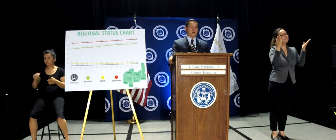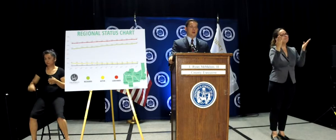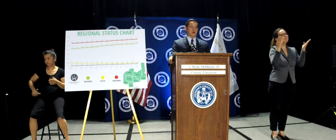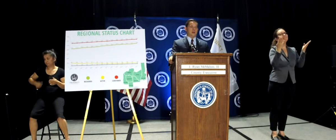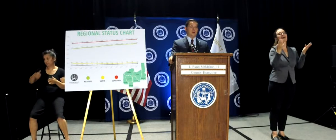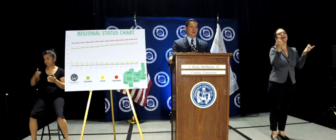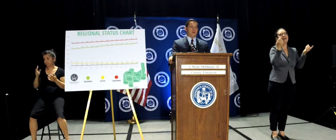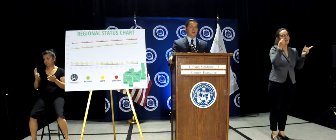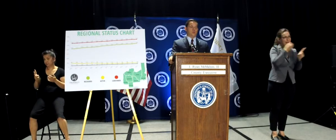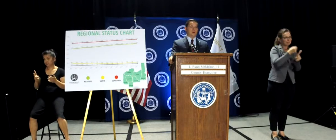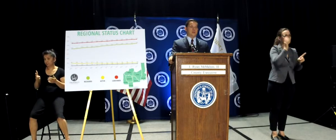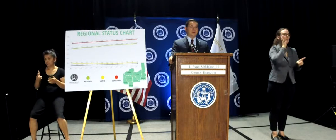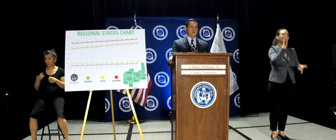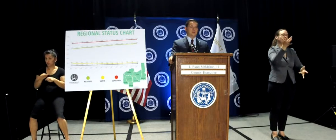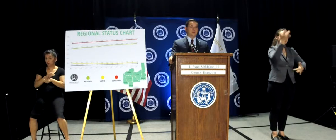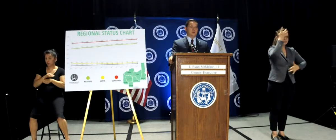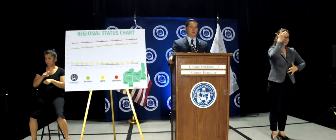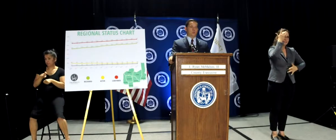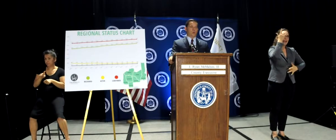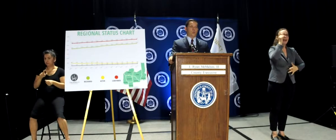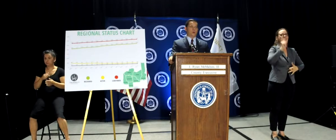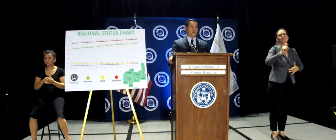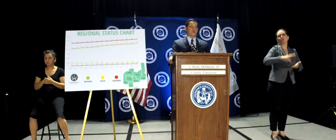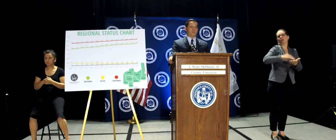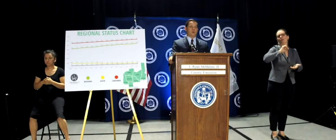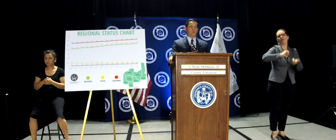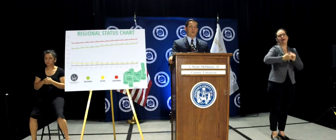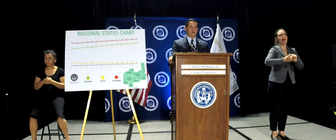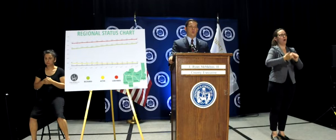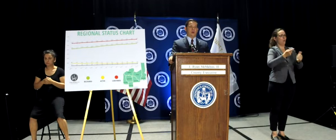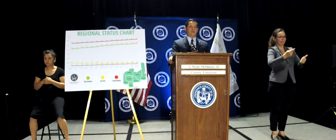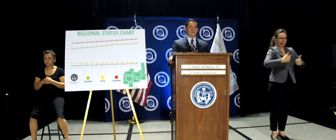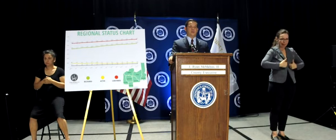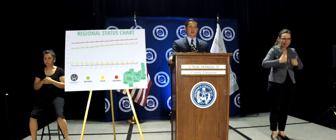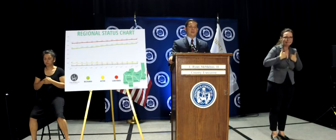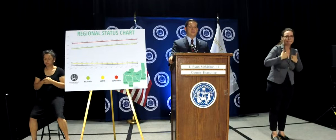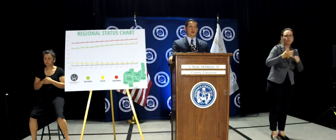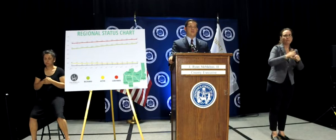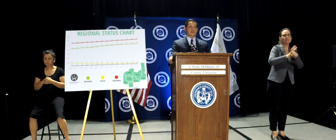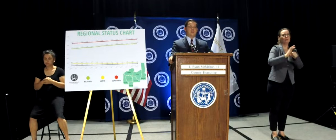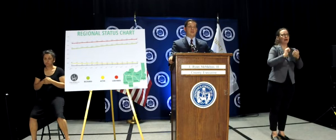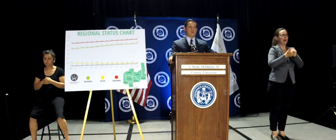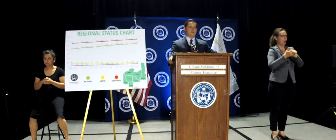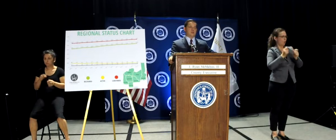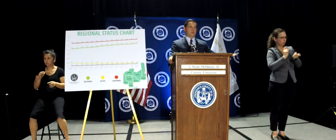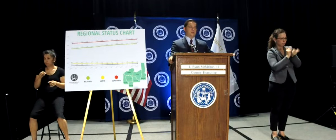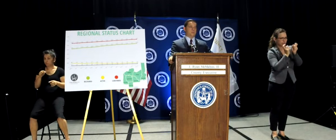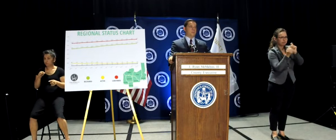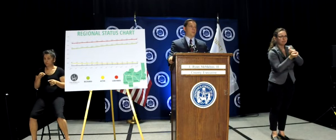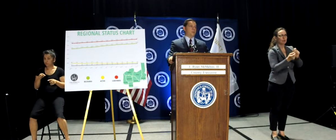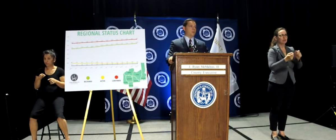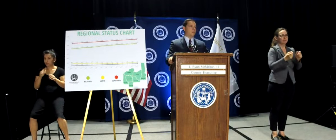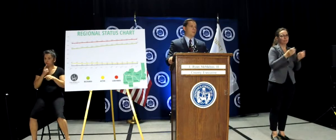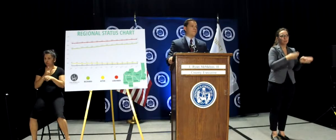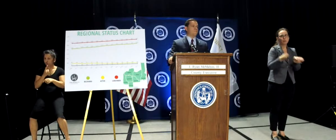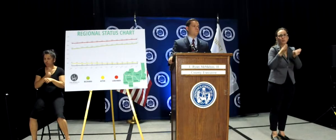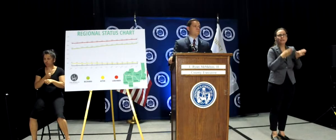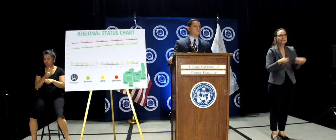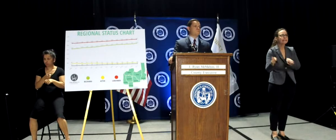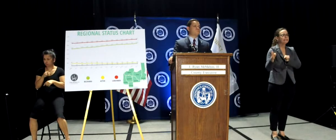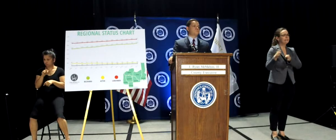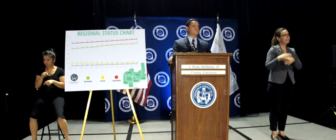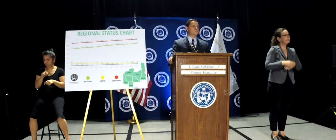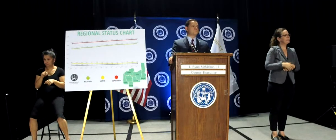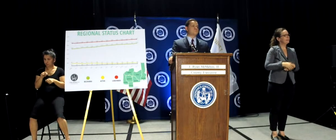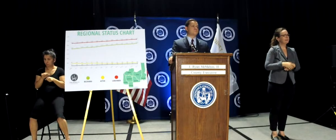certainly in this one case, we're pretty comfortable. We know where everything stands. Our investigation's complete. How can you punish someone